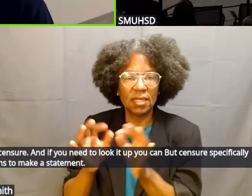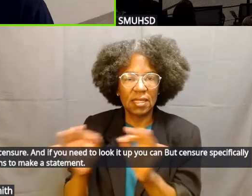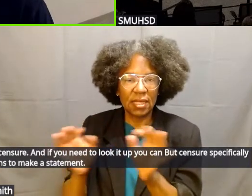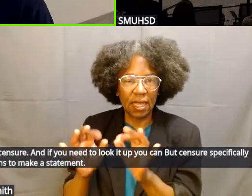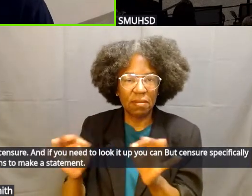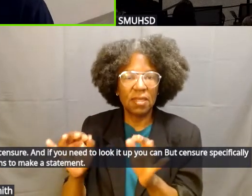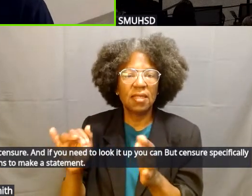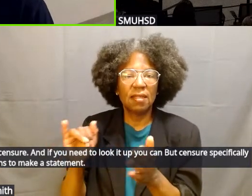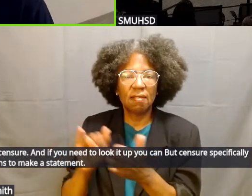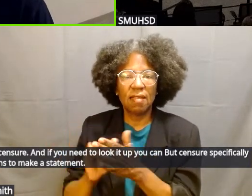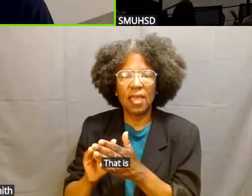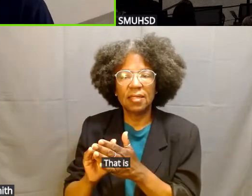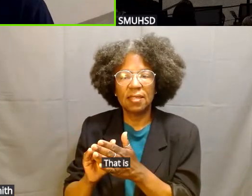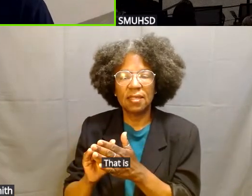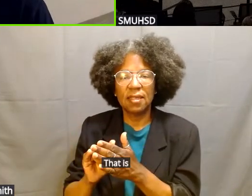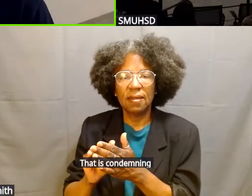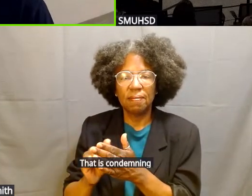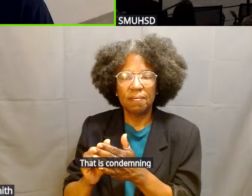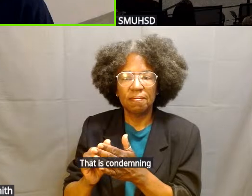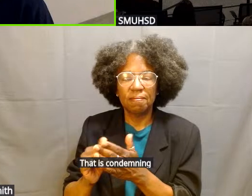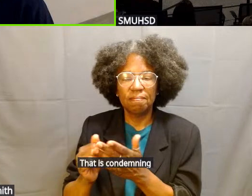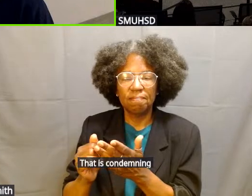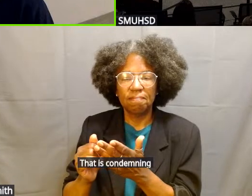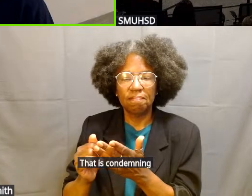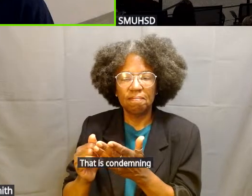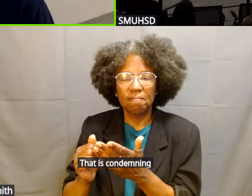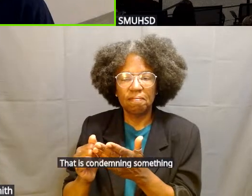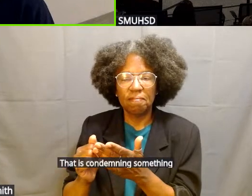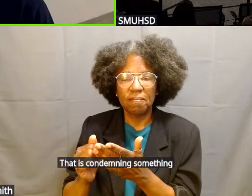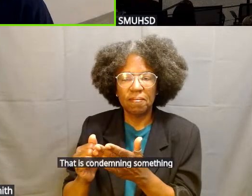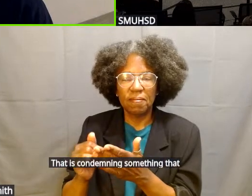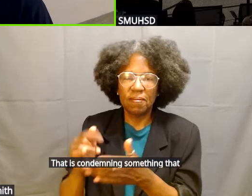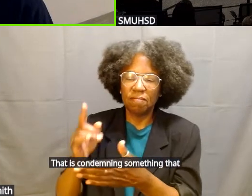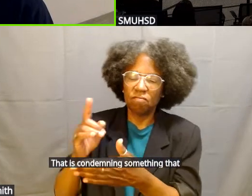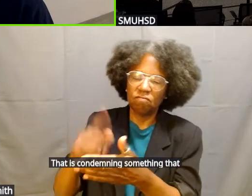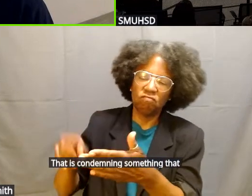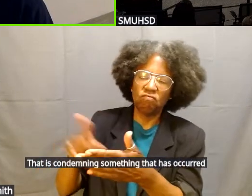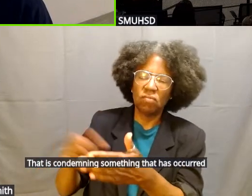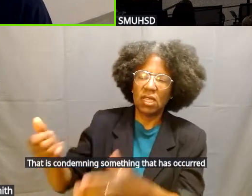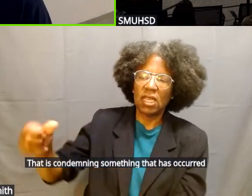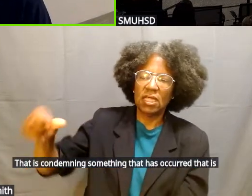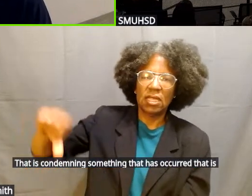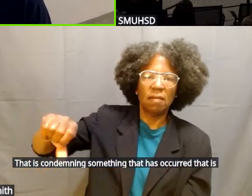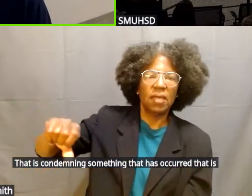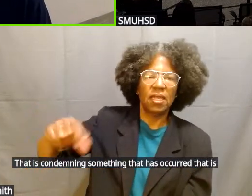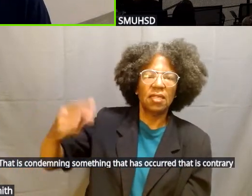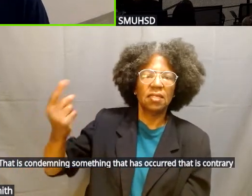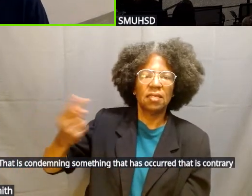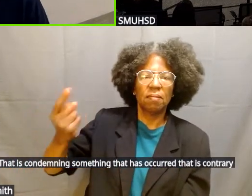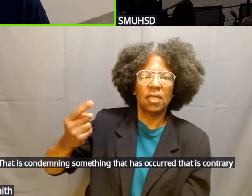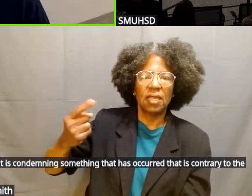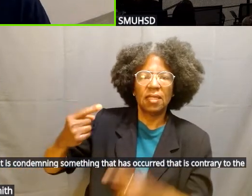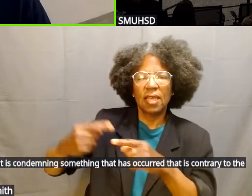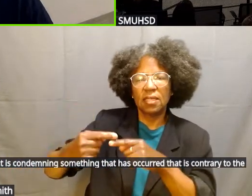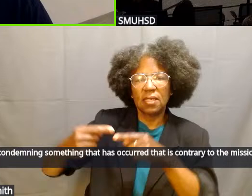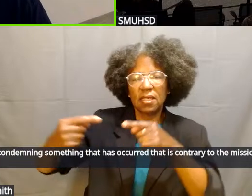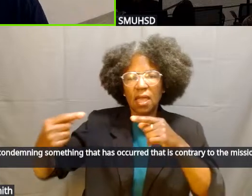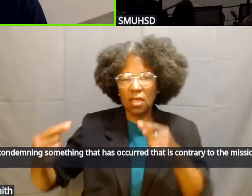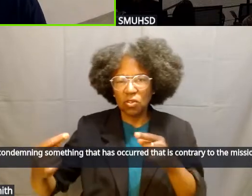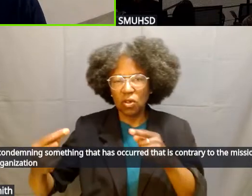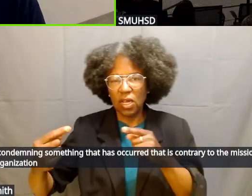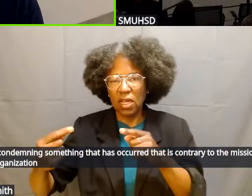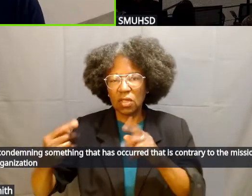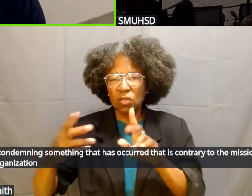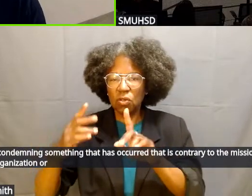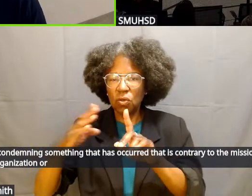is condemning something that has occurred that is contrary to the mission of an organization or